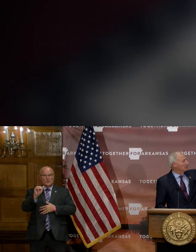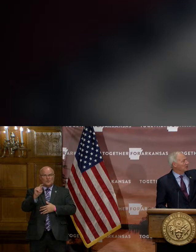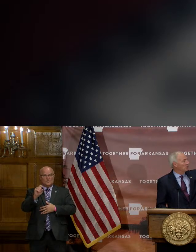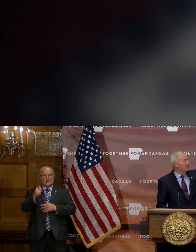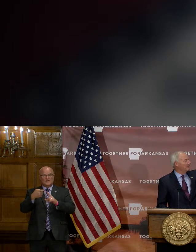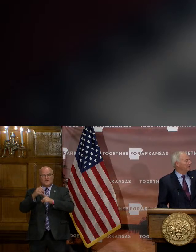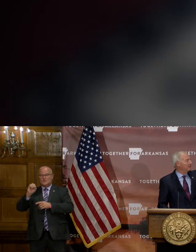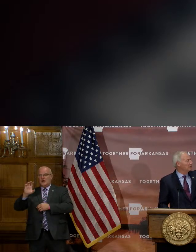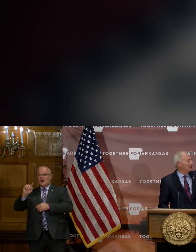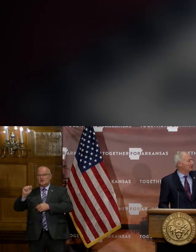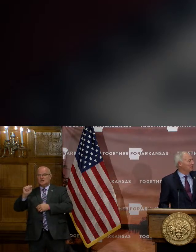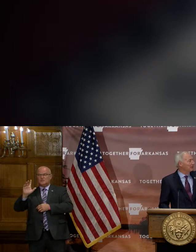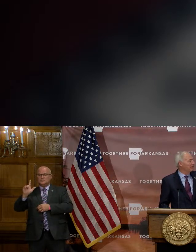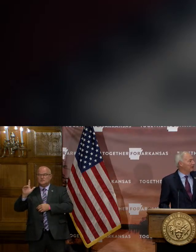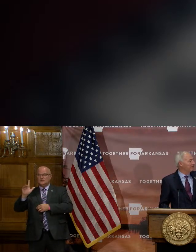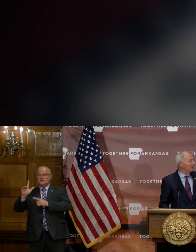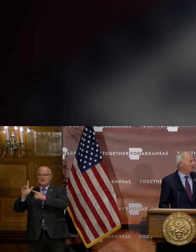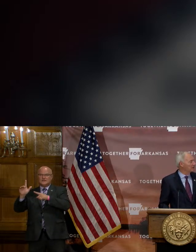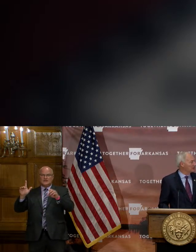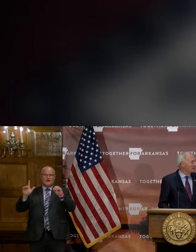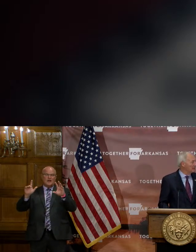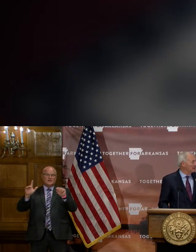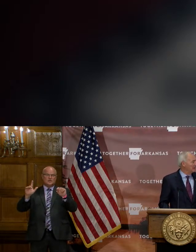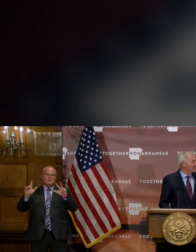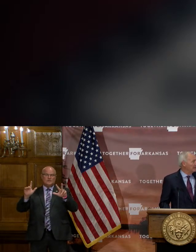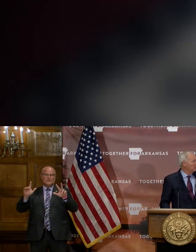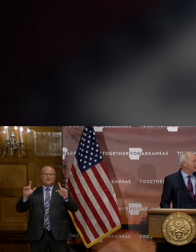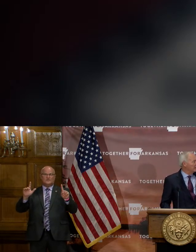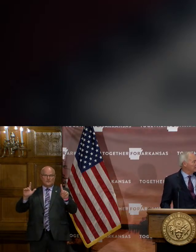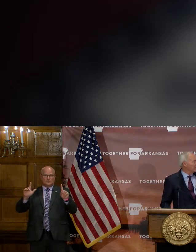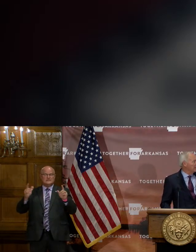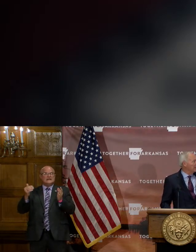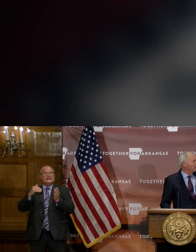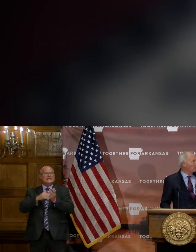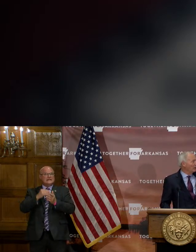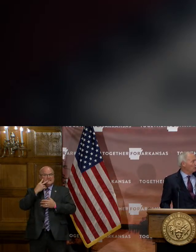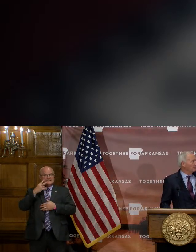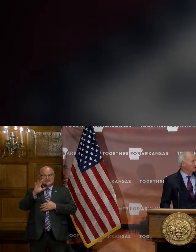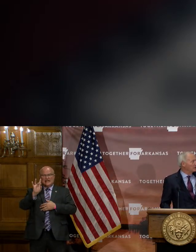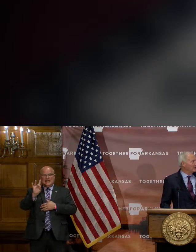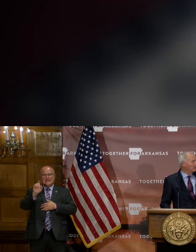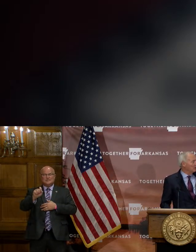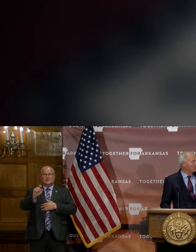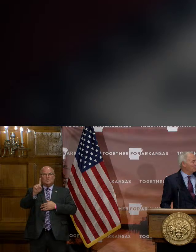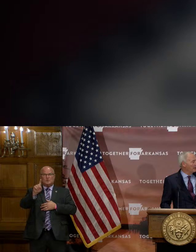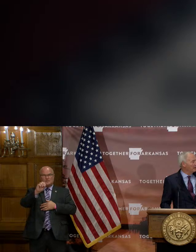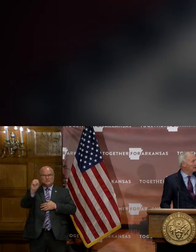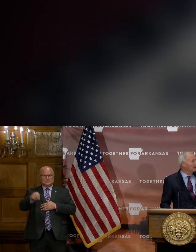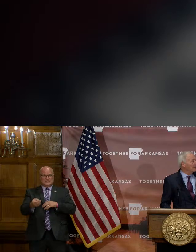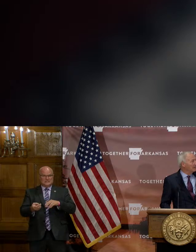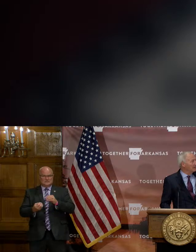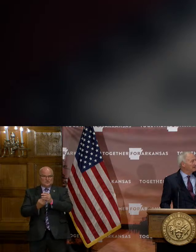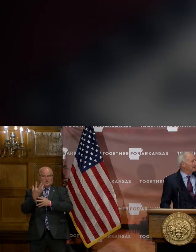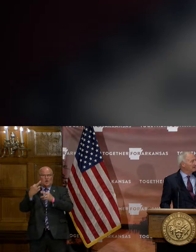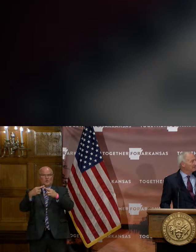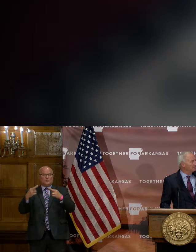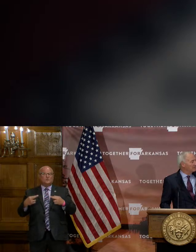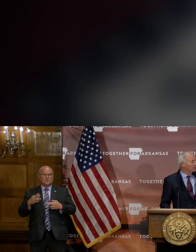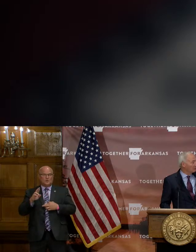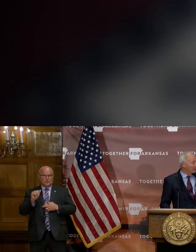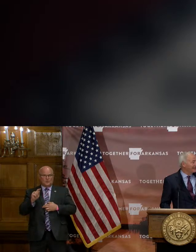from October 25th to October 31st. And again, we can see an 8.1% growth rate